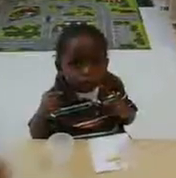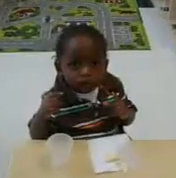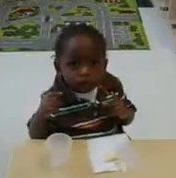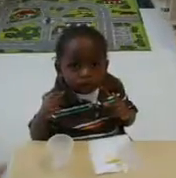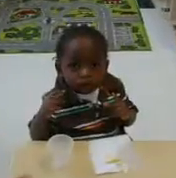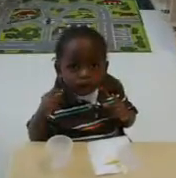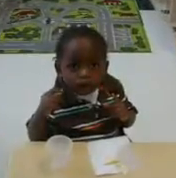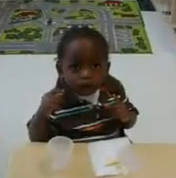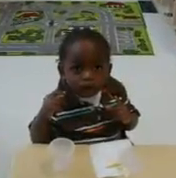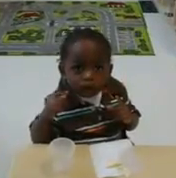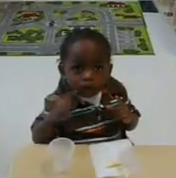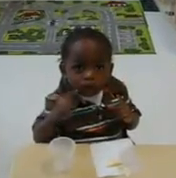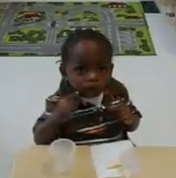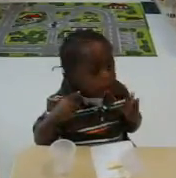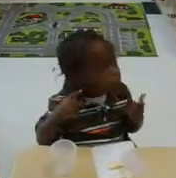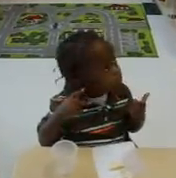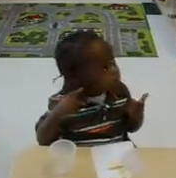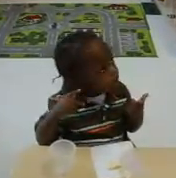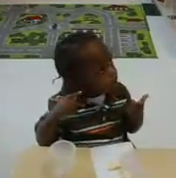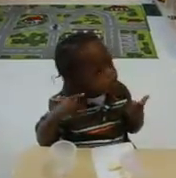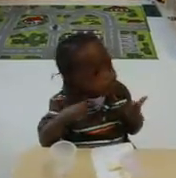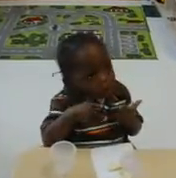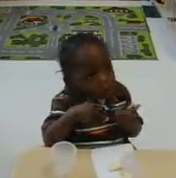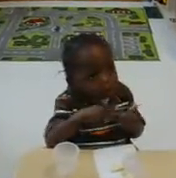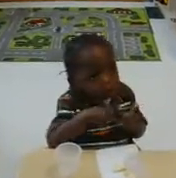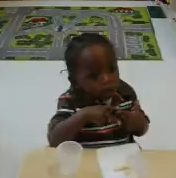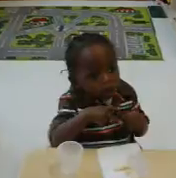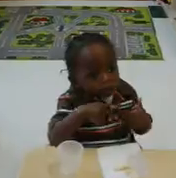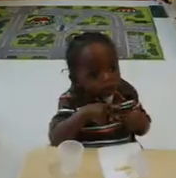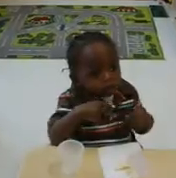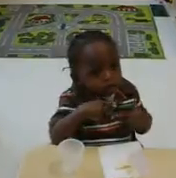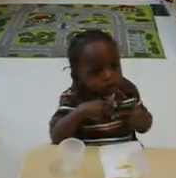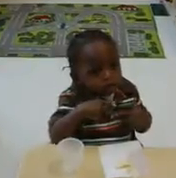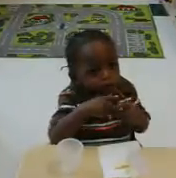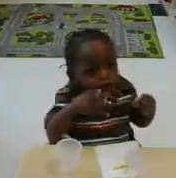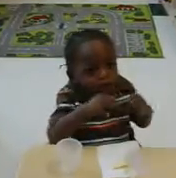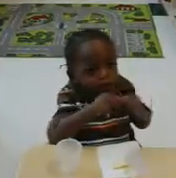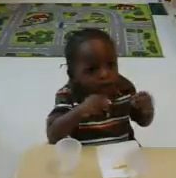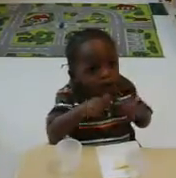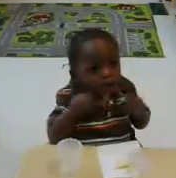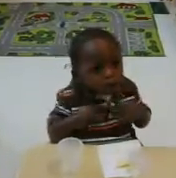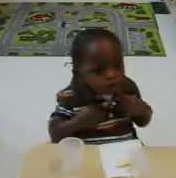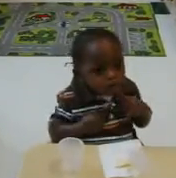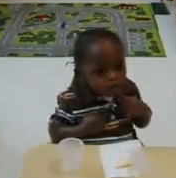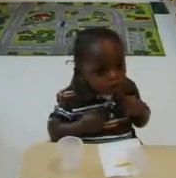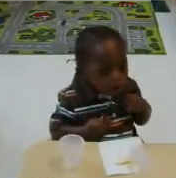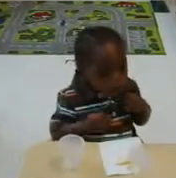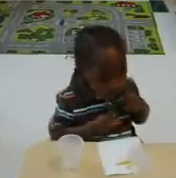Could you show me with your hands and tell me? Go ahead. More please? More please. Aw,